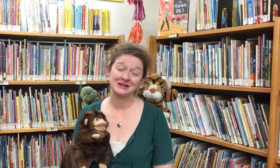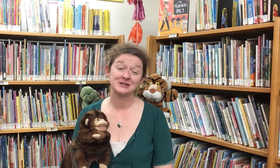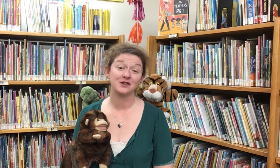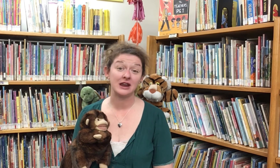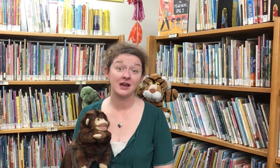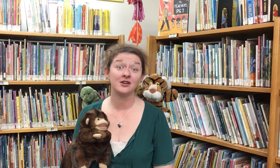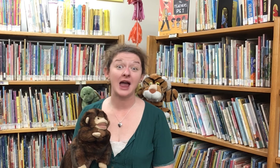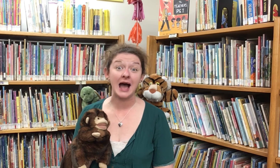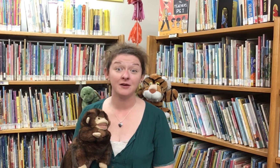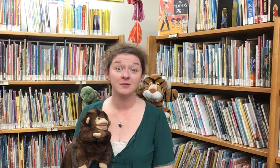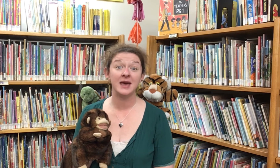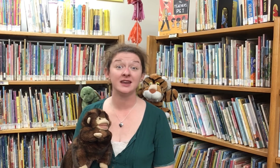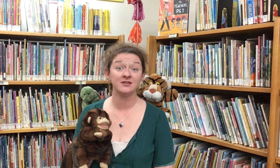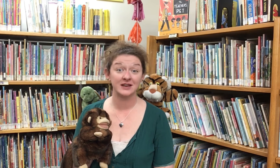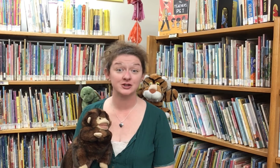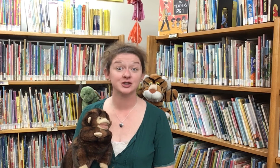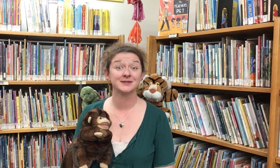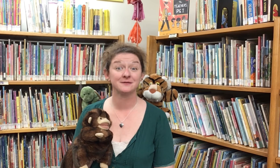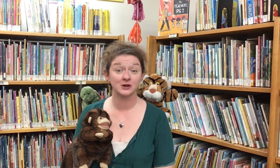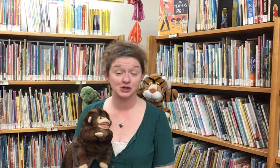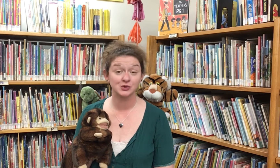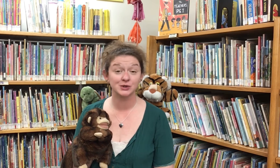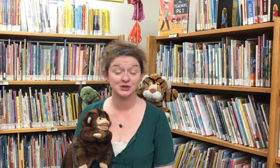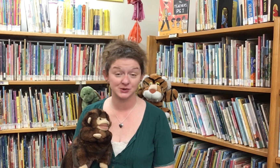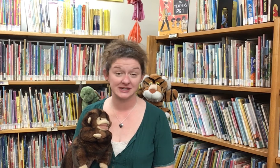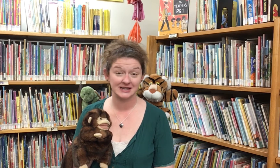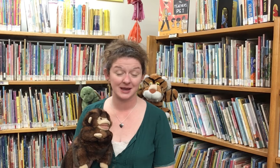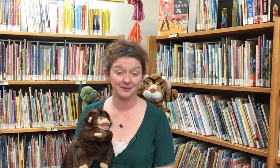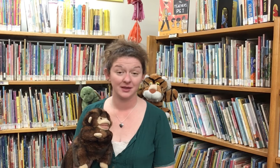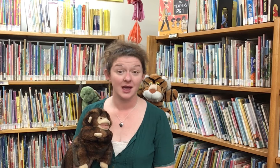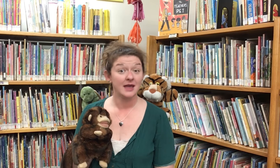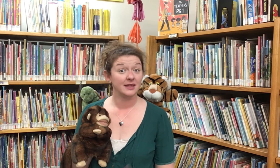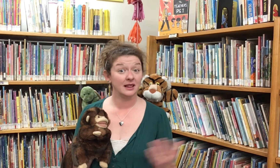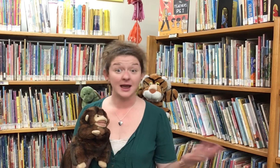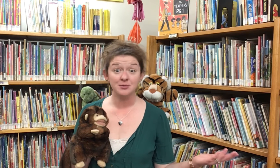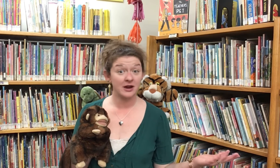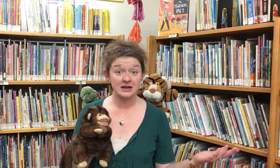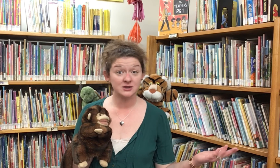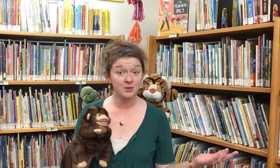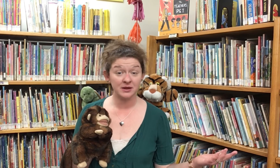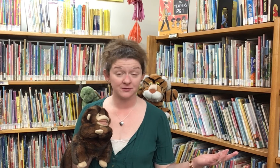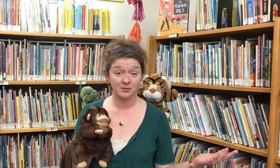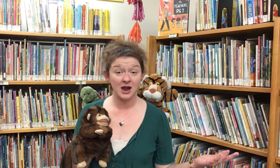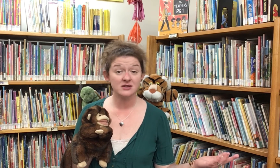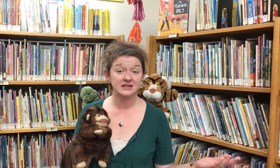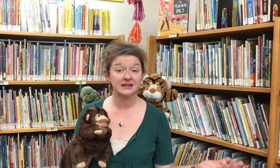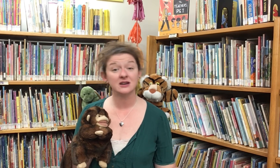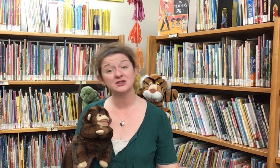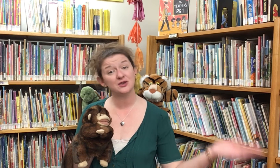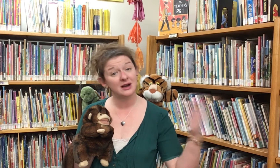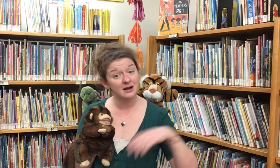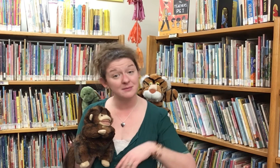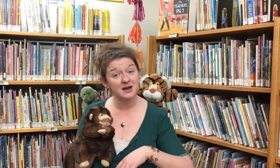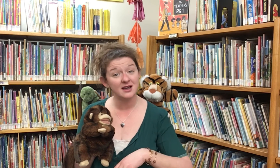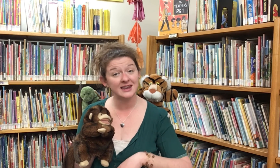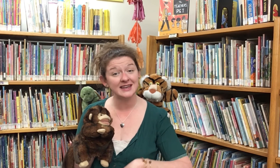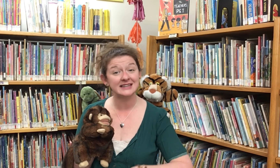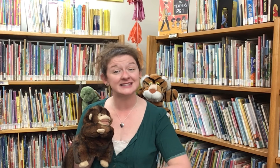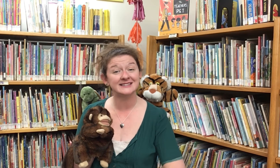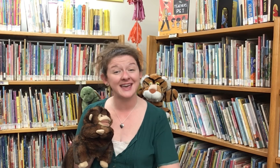for another Alphabet Adventures virtual story time. The library is open for browsing now, so come on in and say